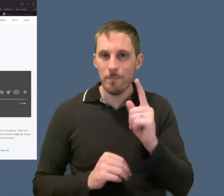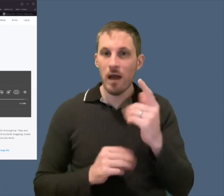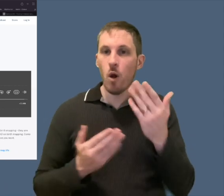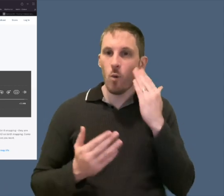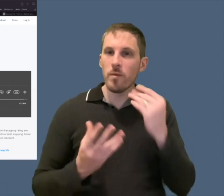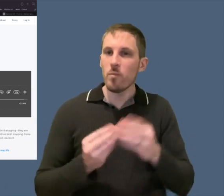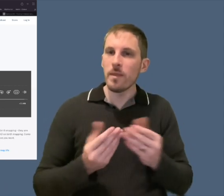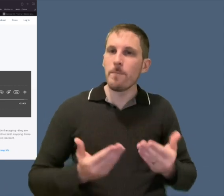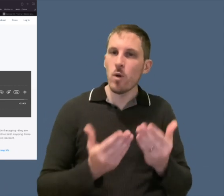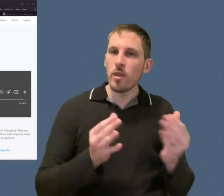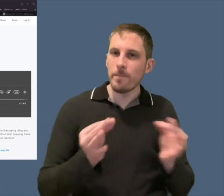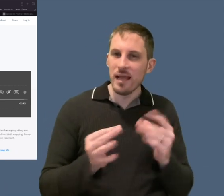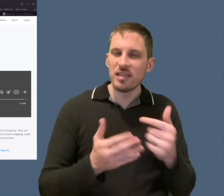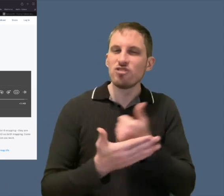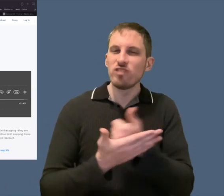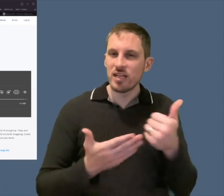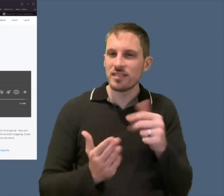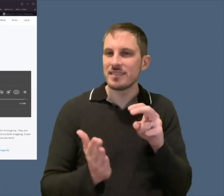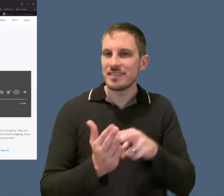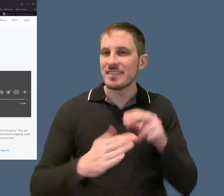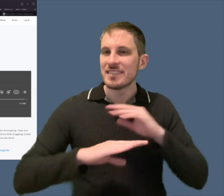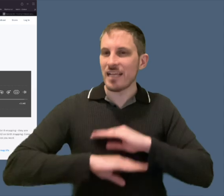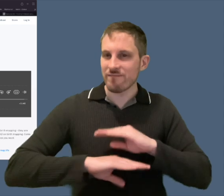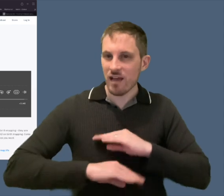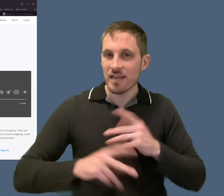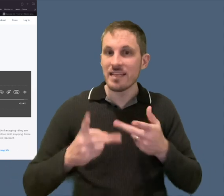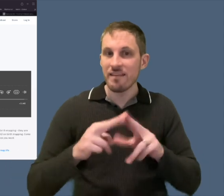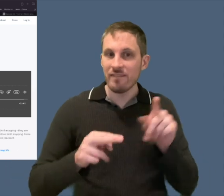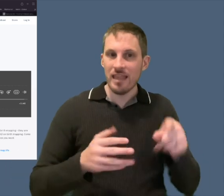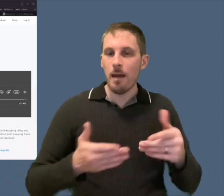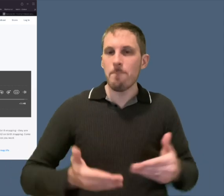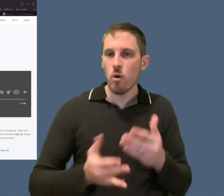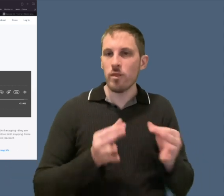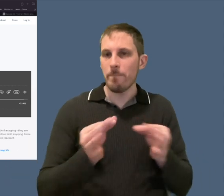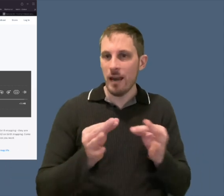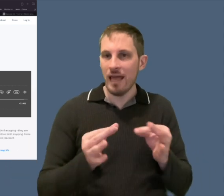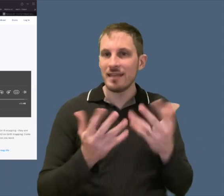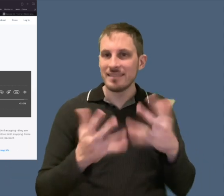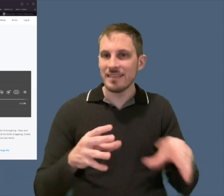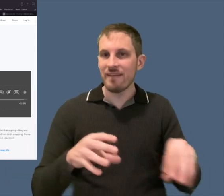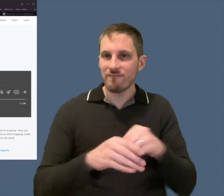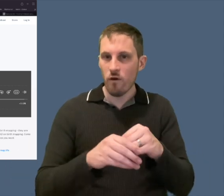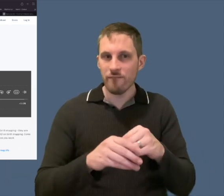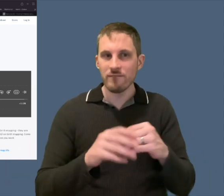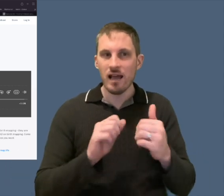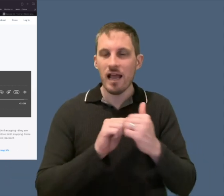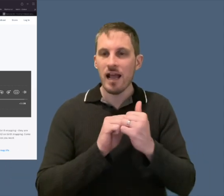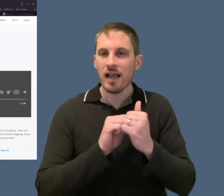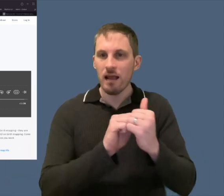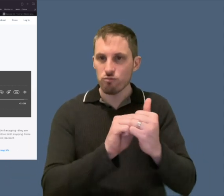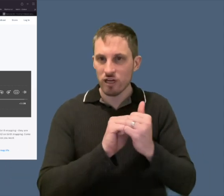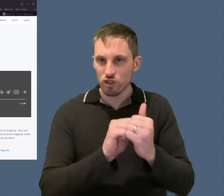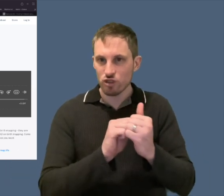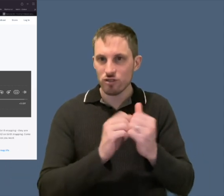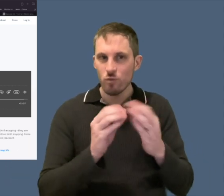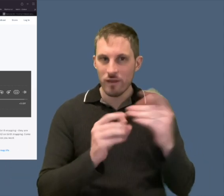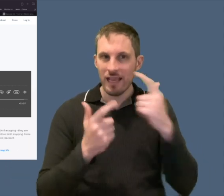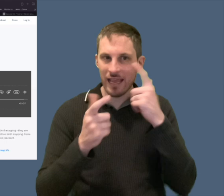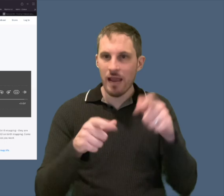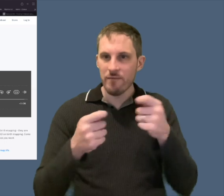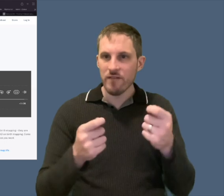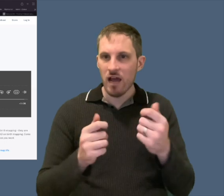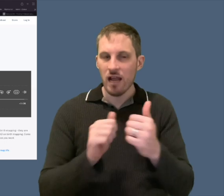are generally satisfied if that birth plan involved collaboration with the care